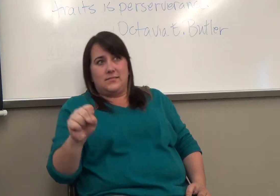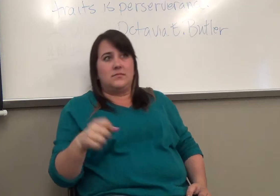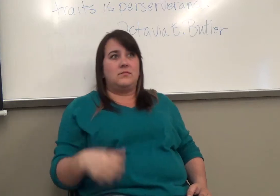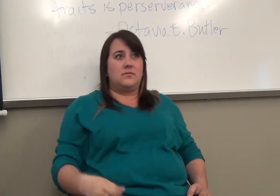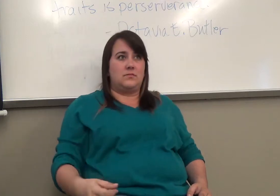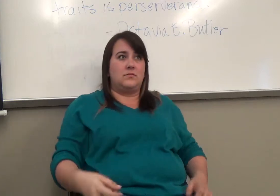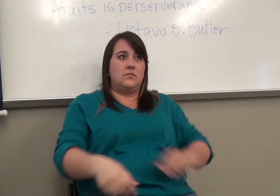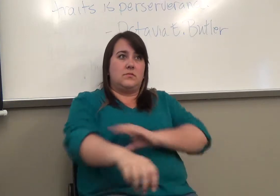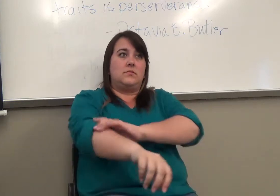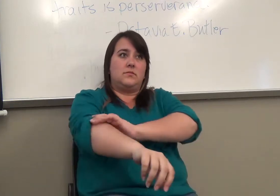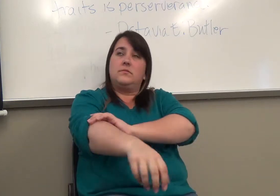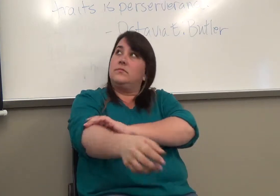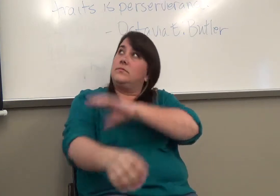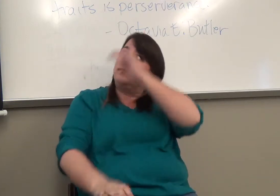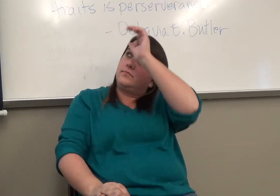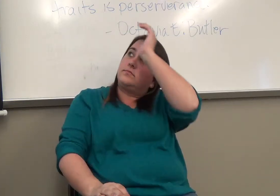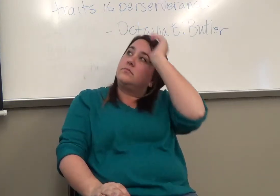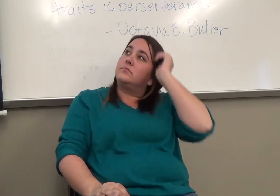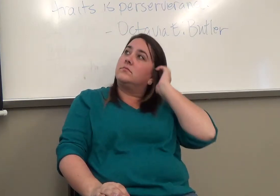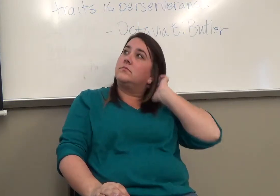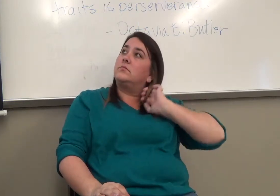we're in this third person singular.